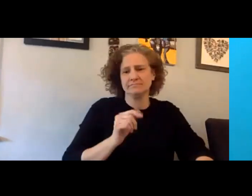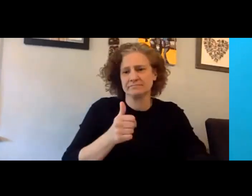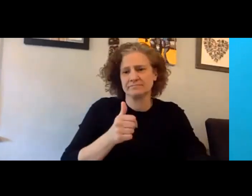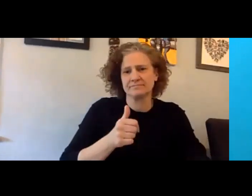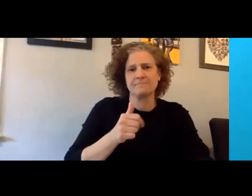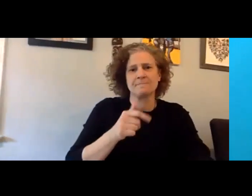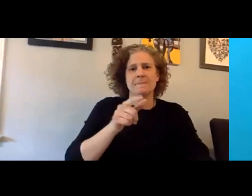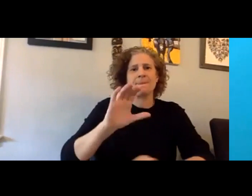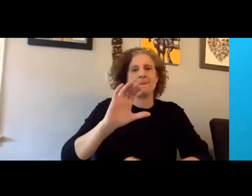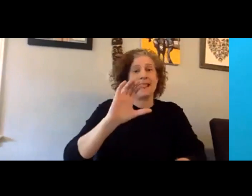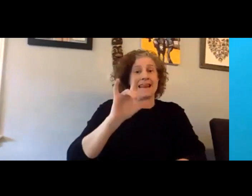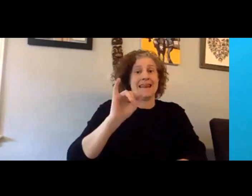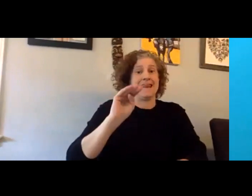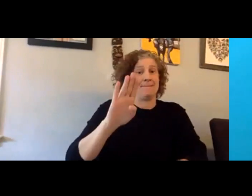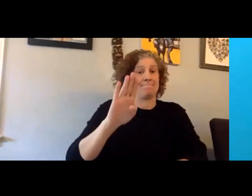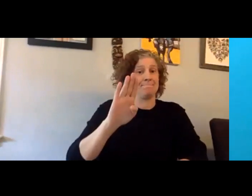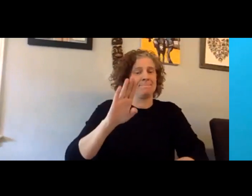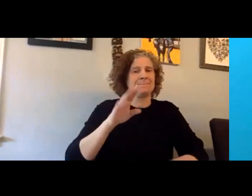Okay.